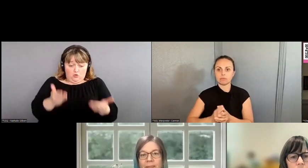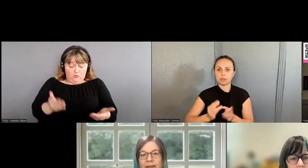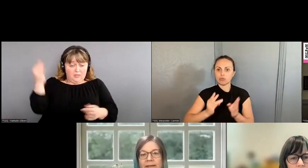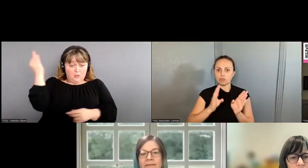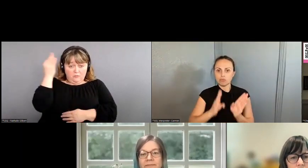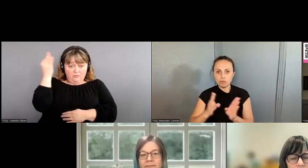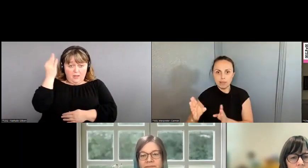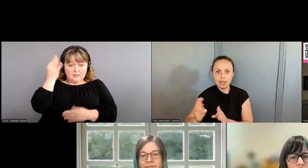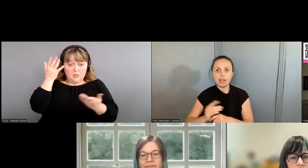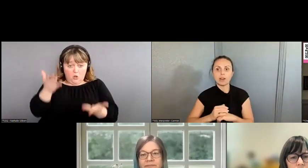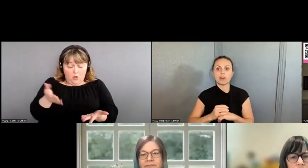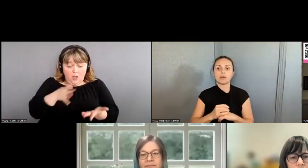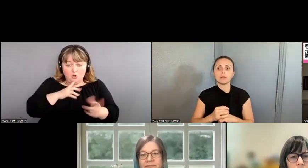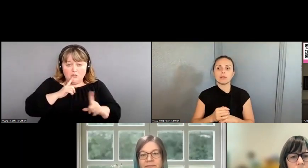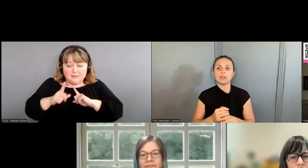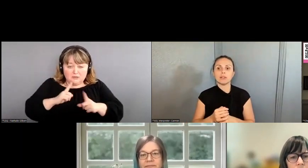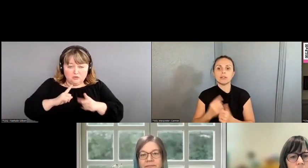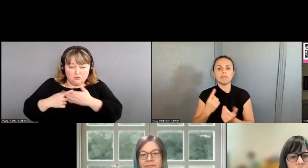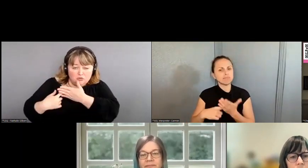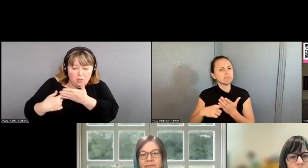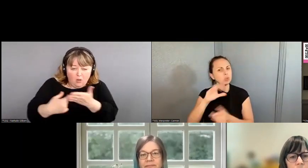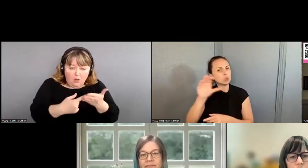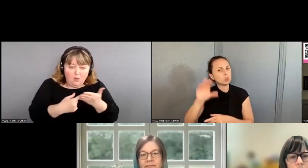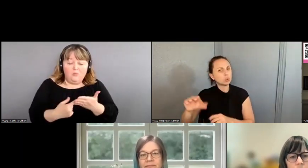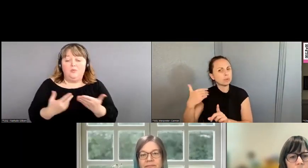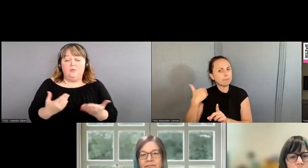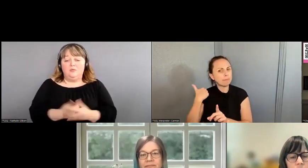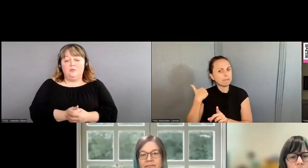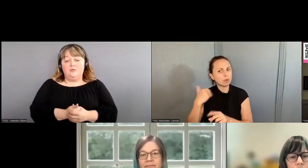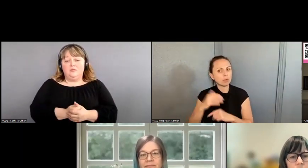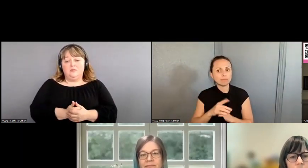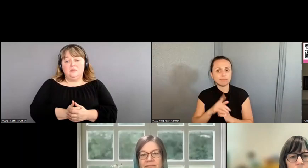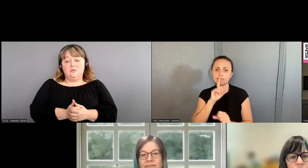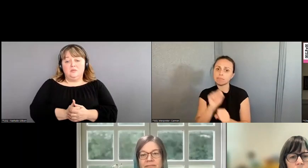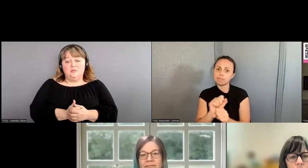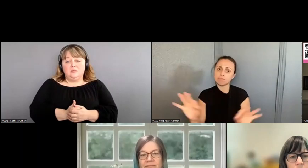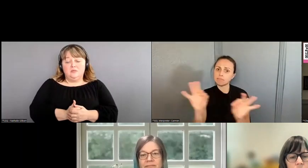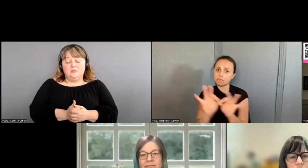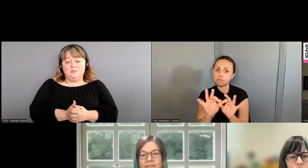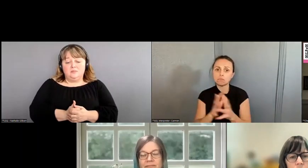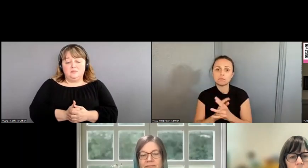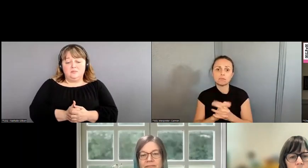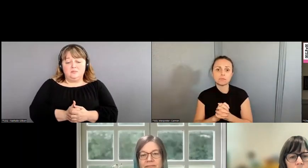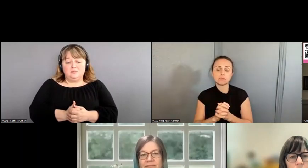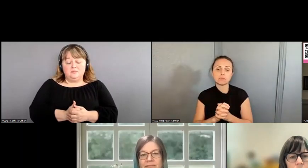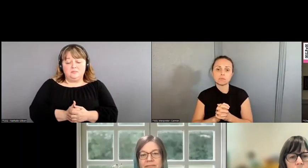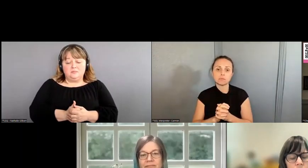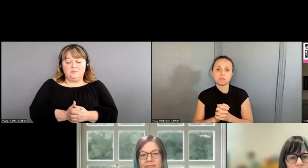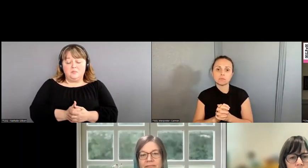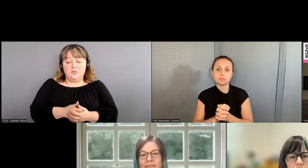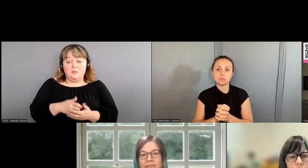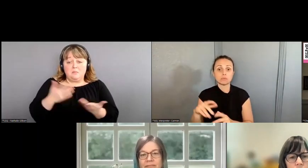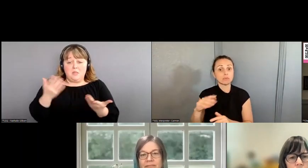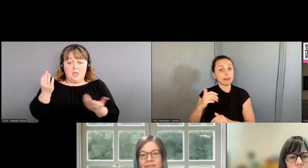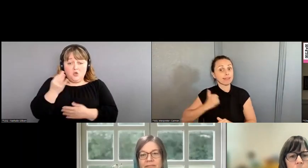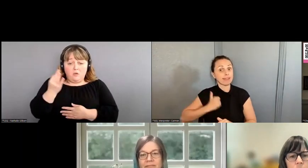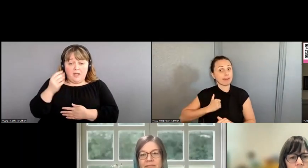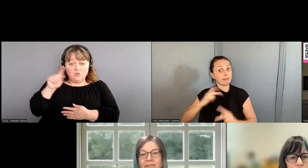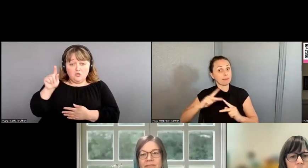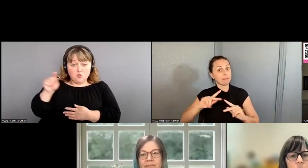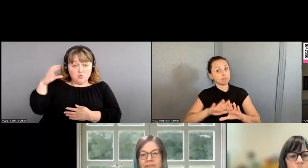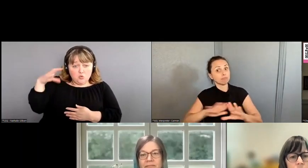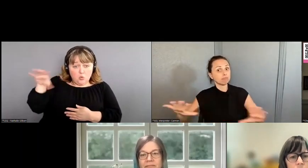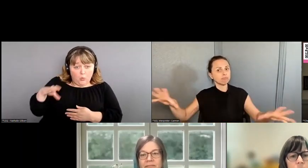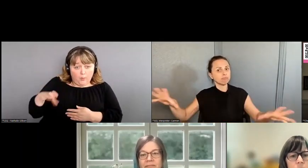preparation when we talked on Zoom, I think it is really important to come together as a country and